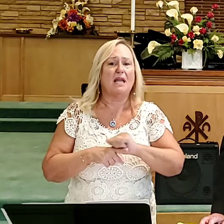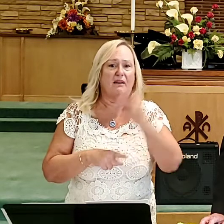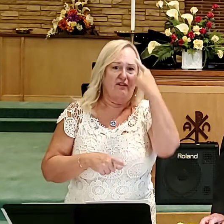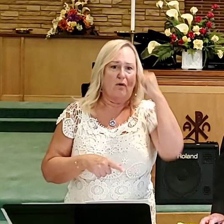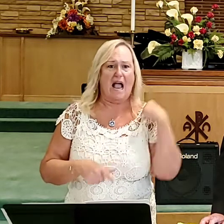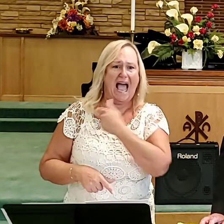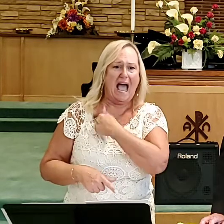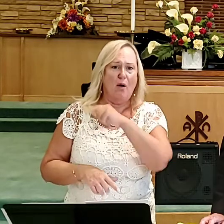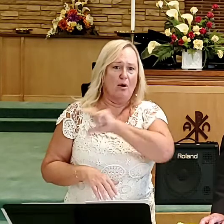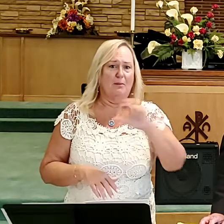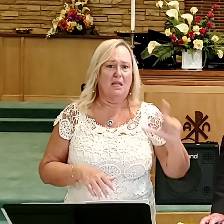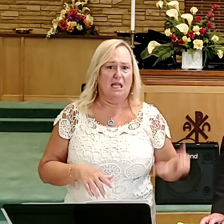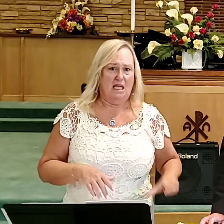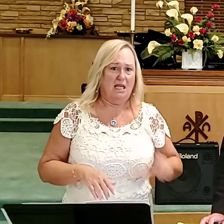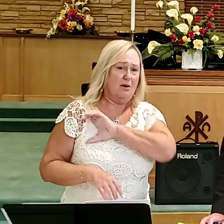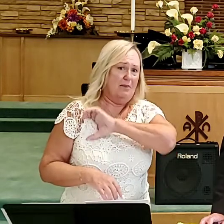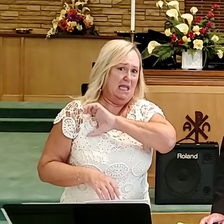police?